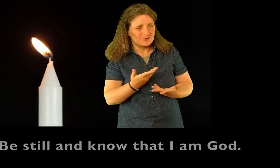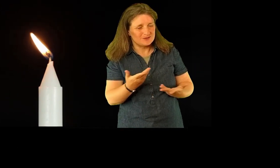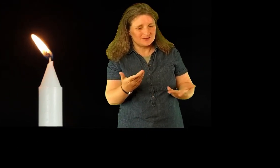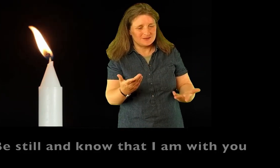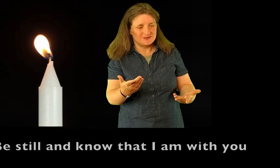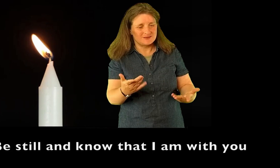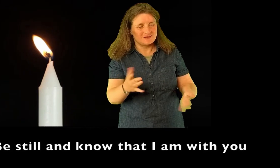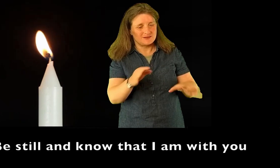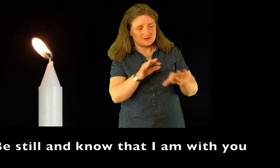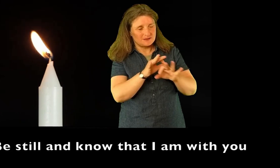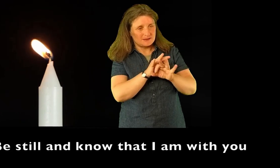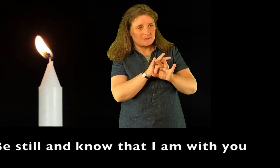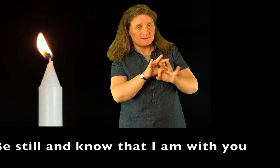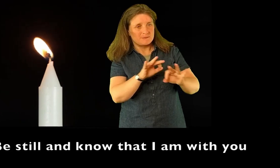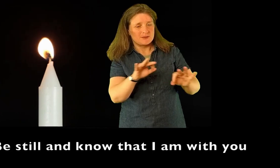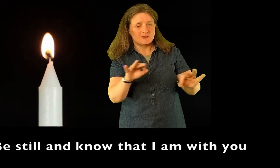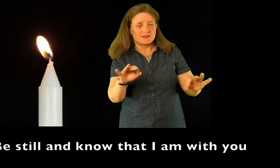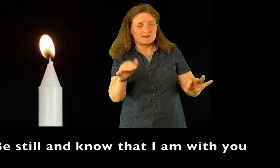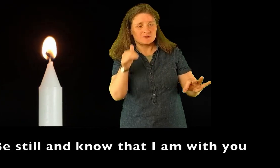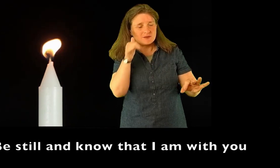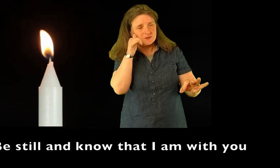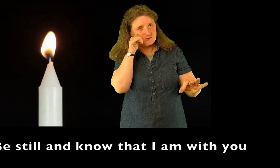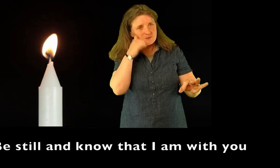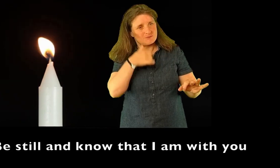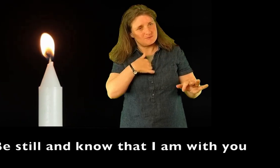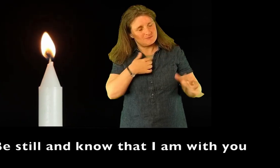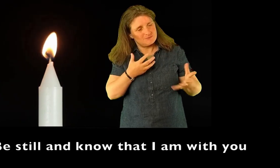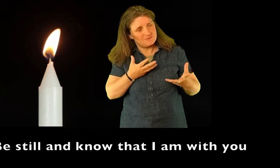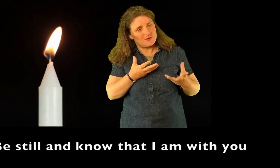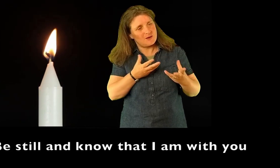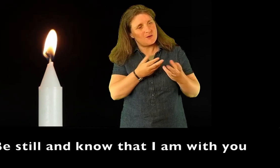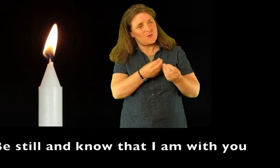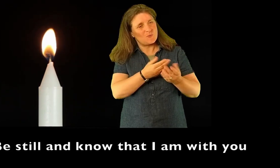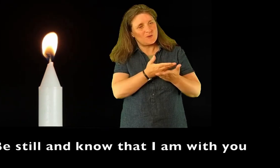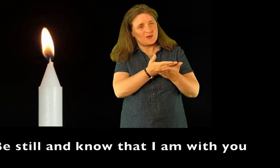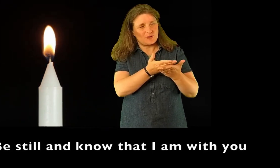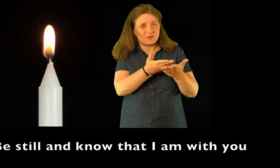Be still and know that I am with you.